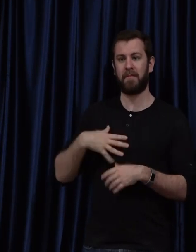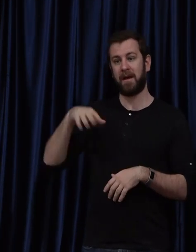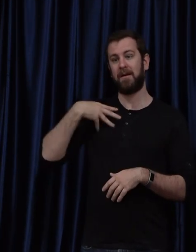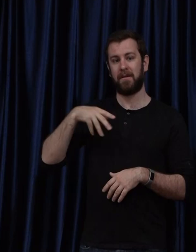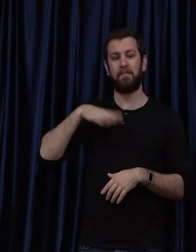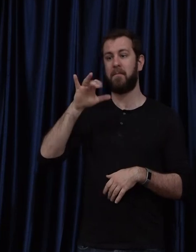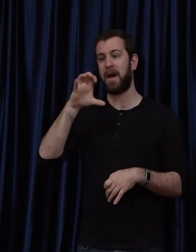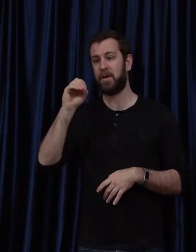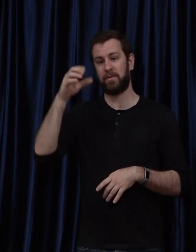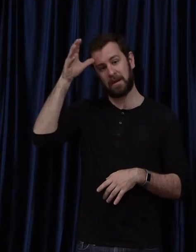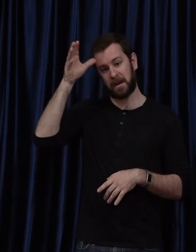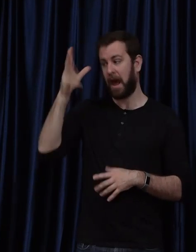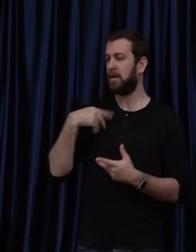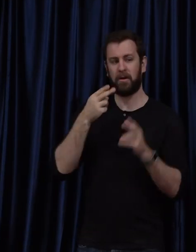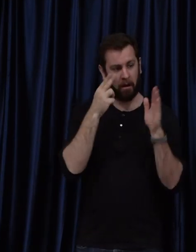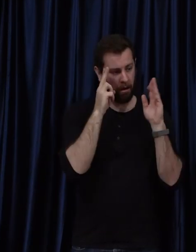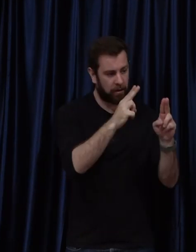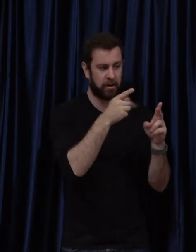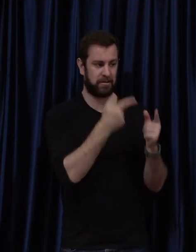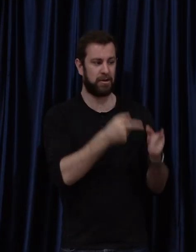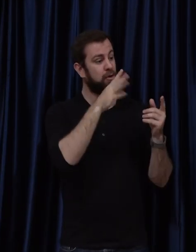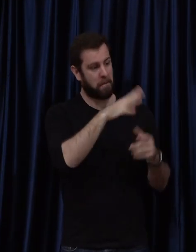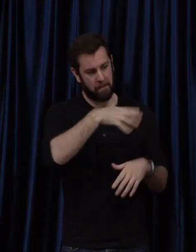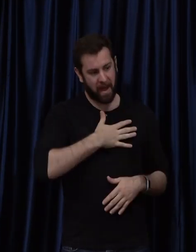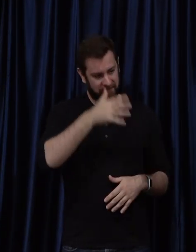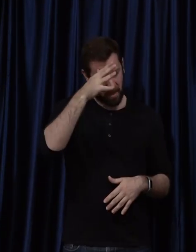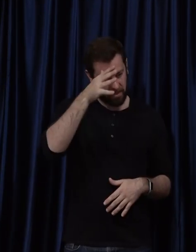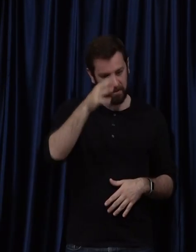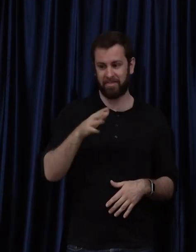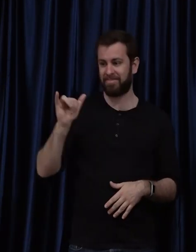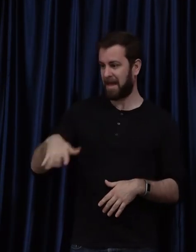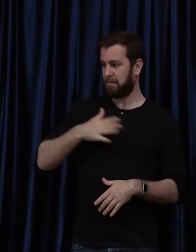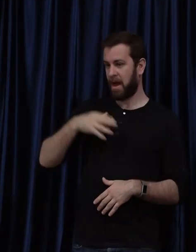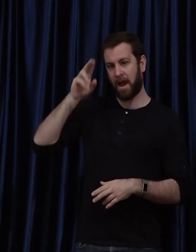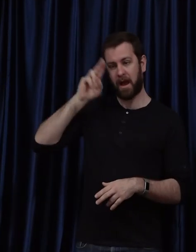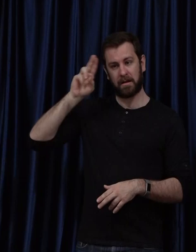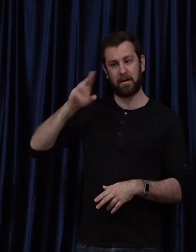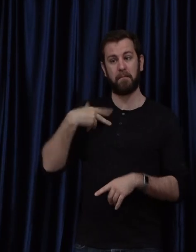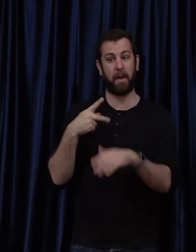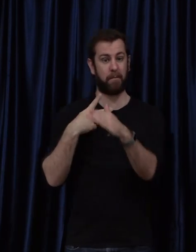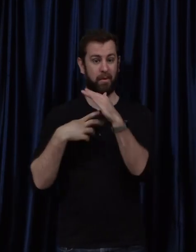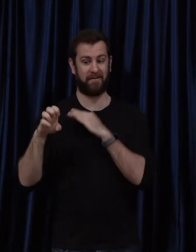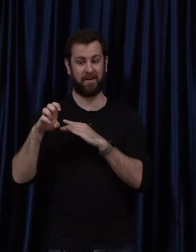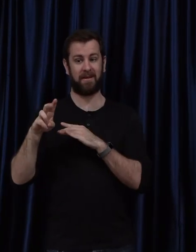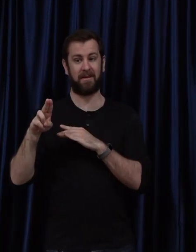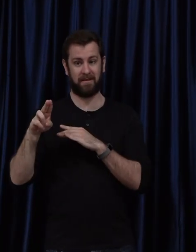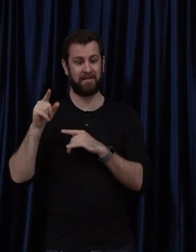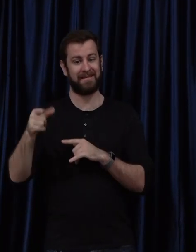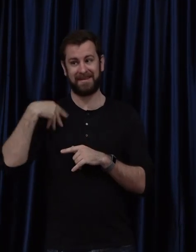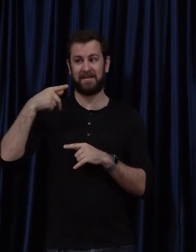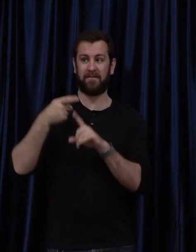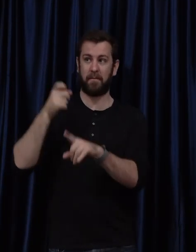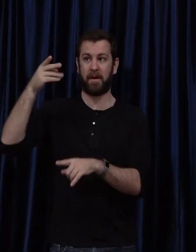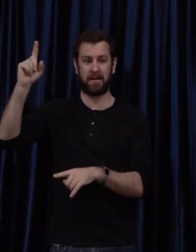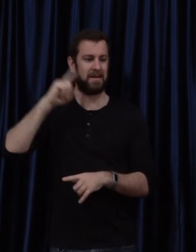I respect, honor and revere you. You are my father and that is my uncle. But the Prophet of Allah embodies an